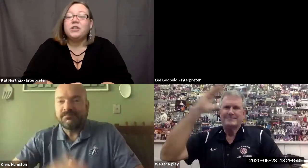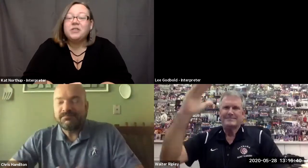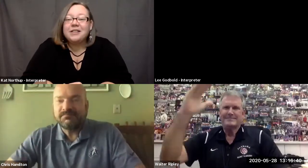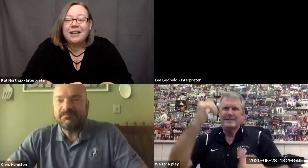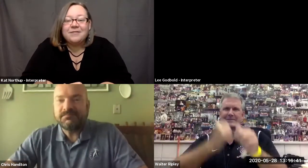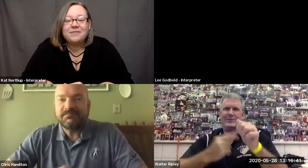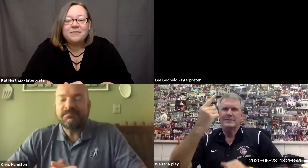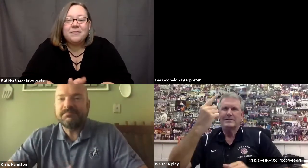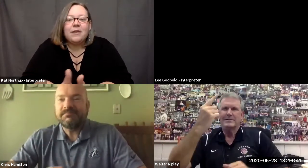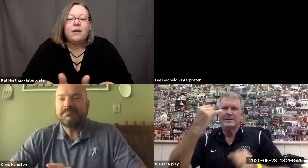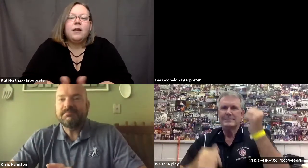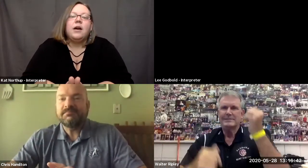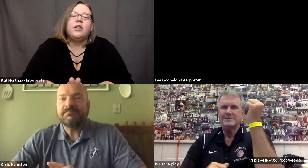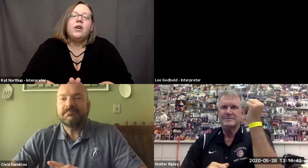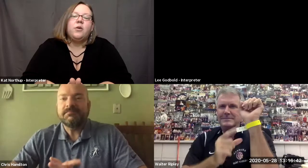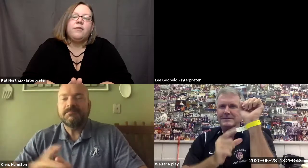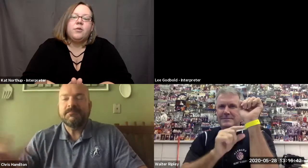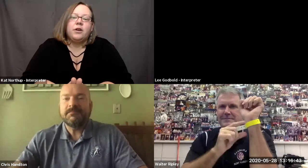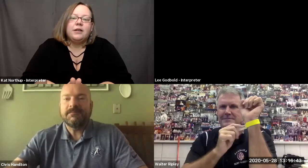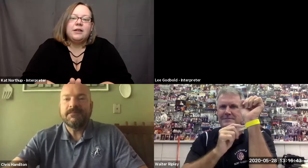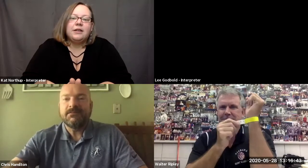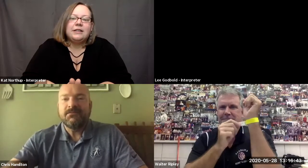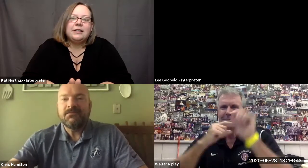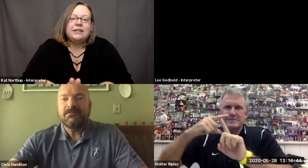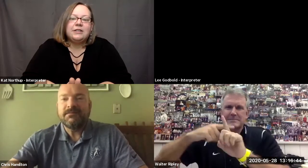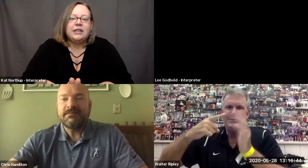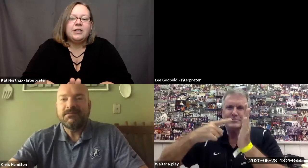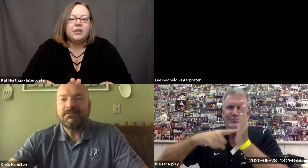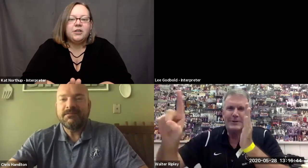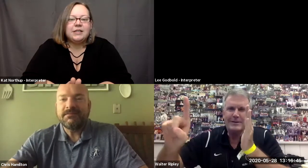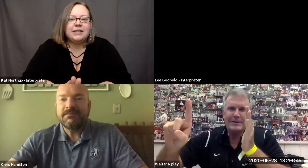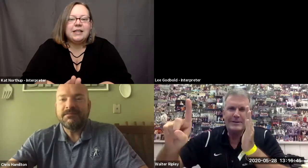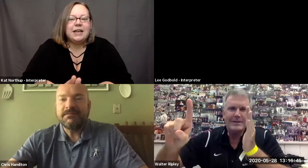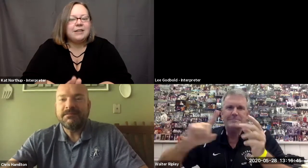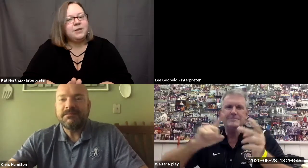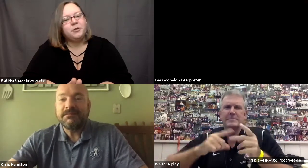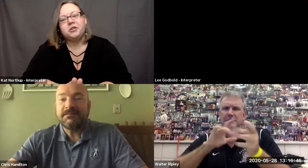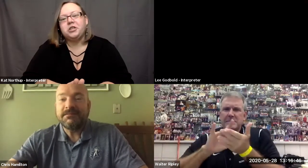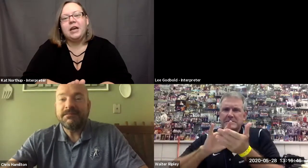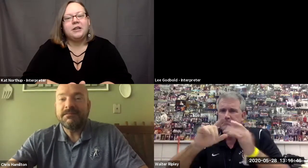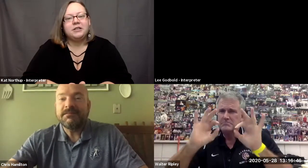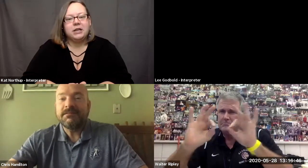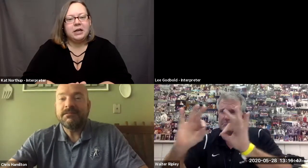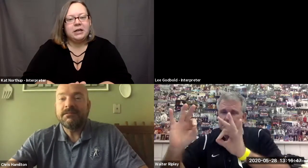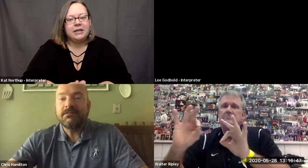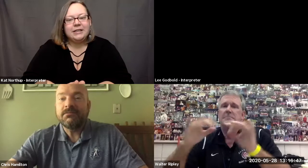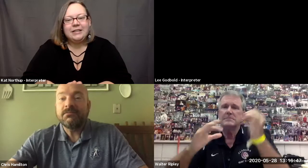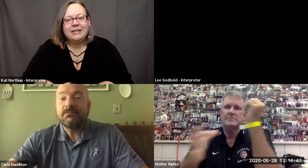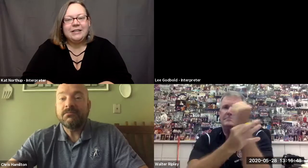Walter? Yeah. Hello, everyone. Looky here, you can see that temperature check done.